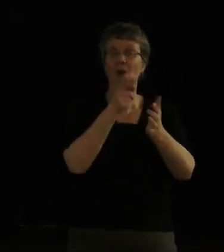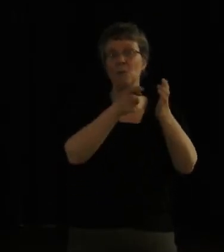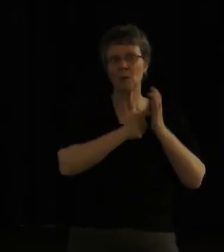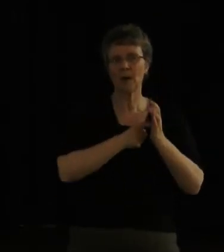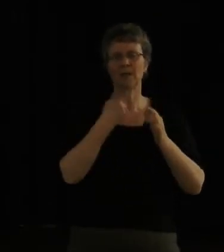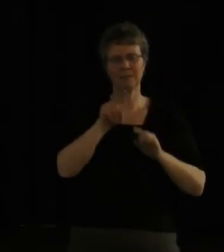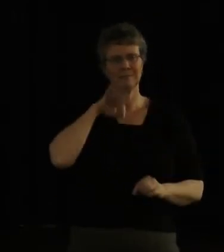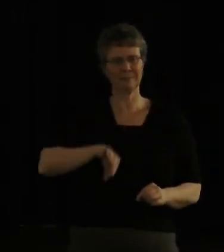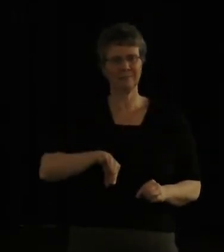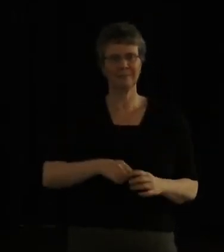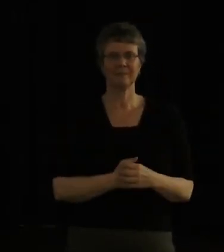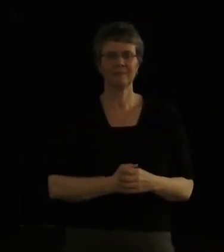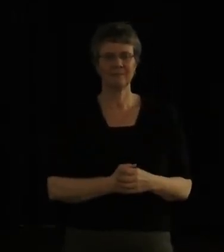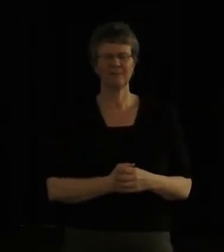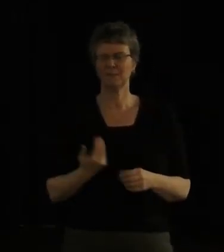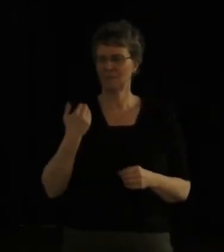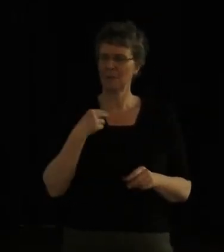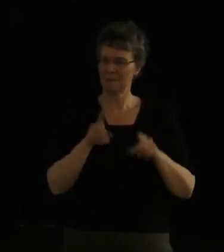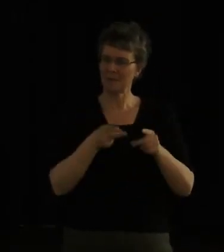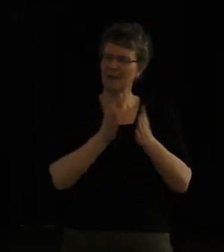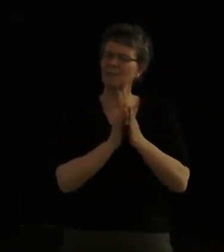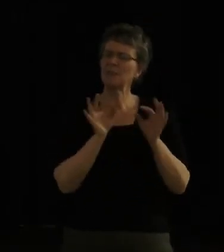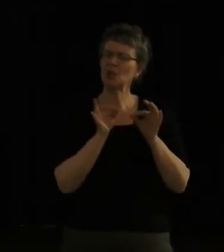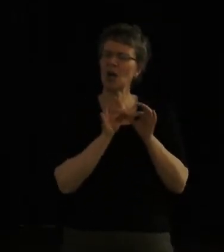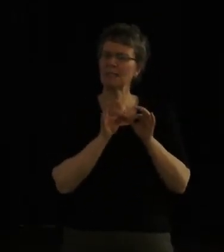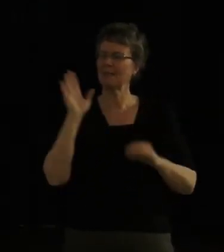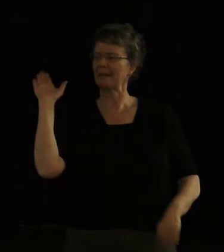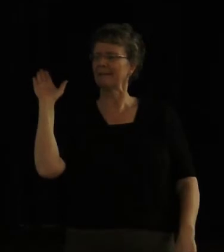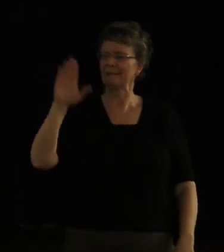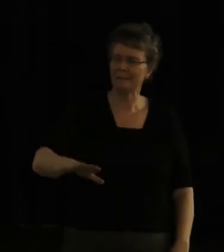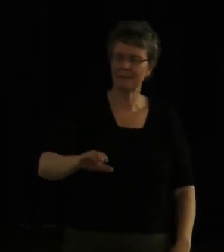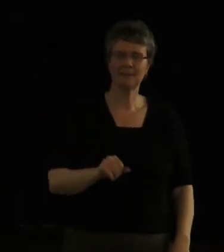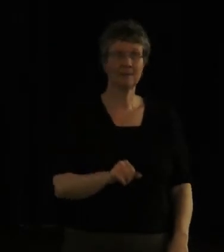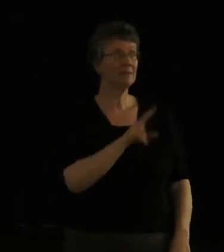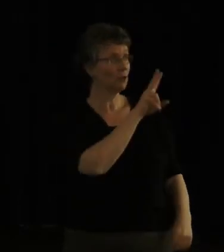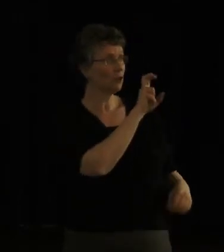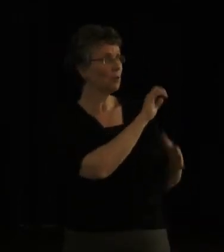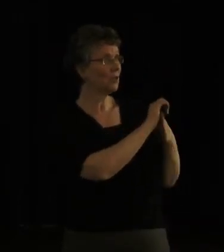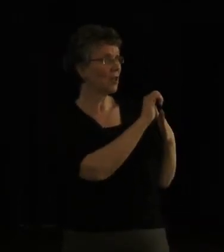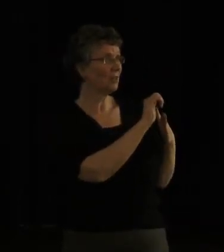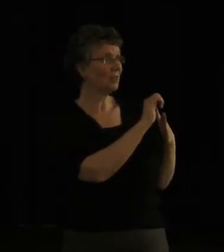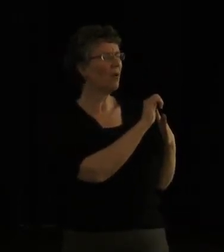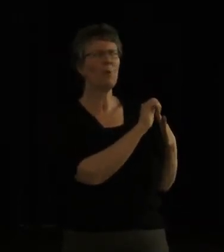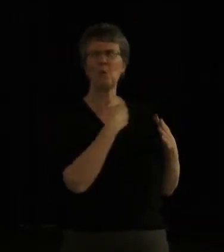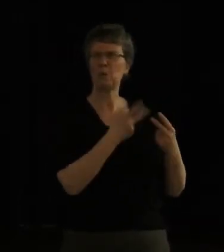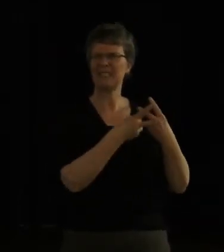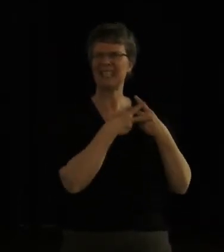how much is that grab bar? And I'd say, well, about $200. Oh, well, we could save that money. Today, they don't question that. So again, it's nice to